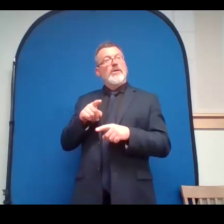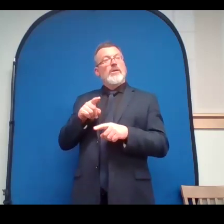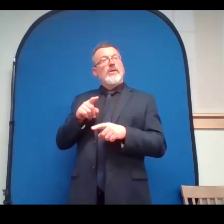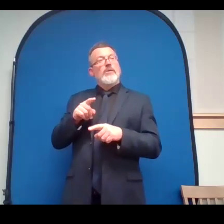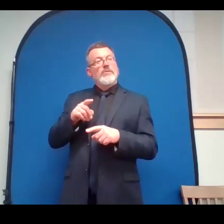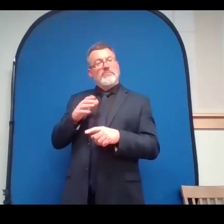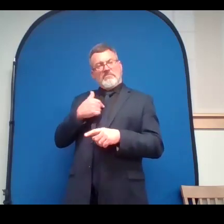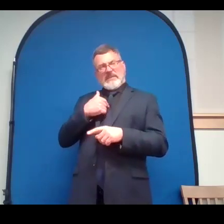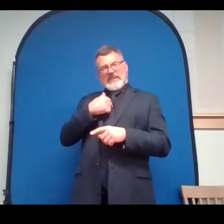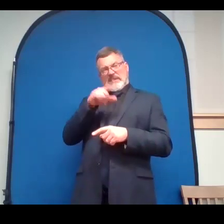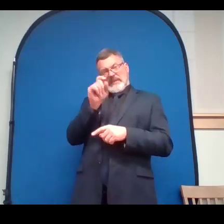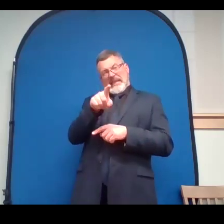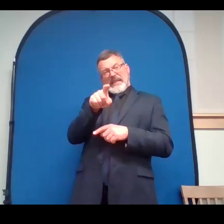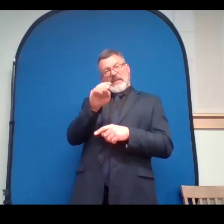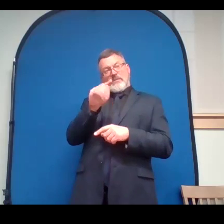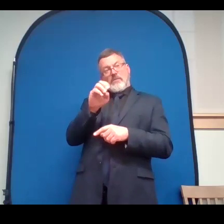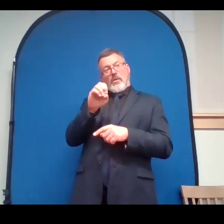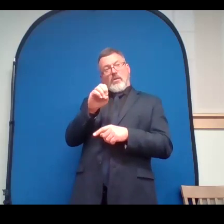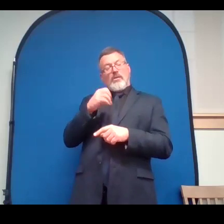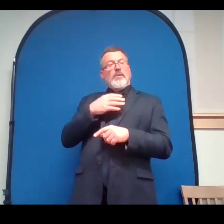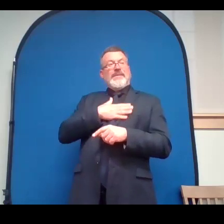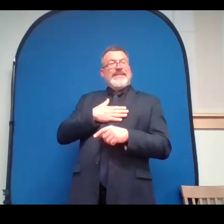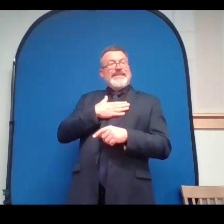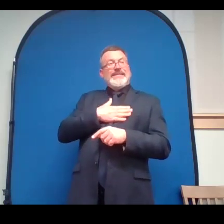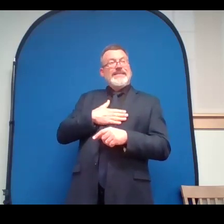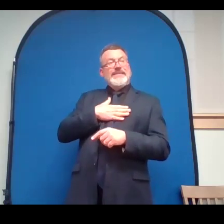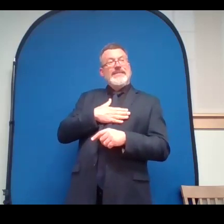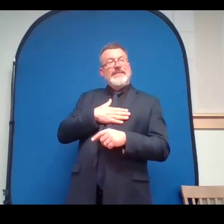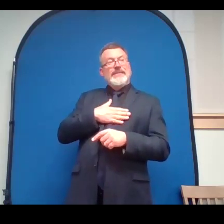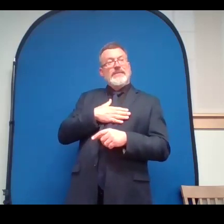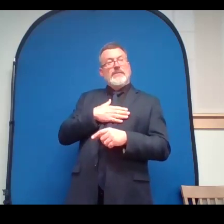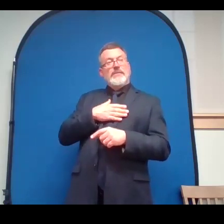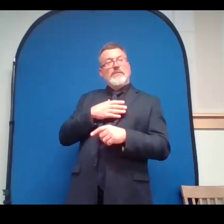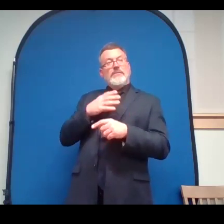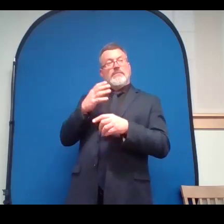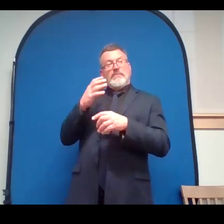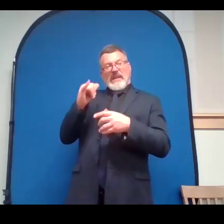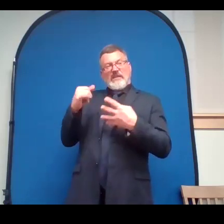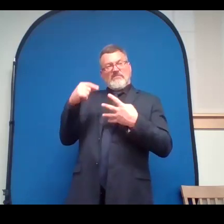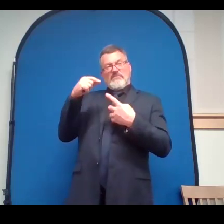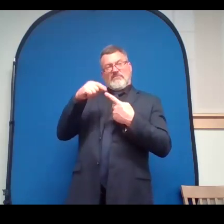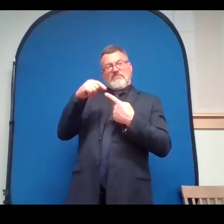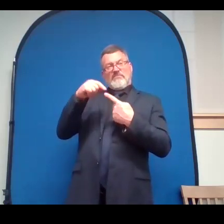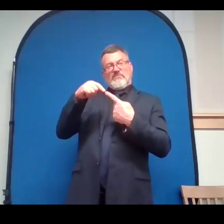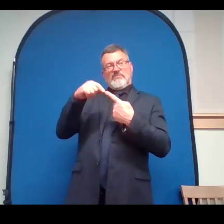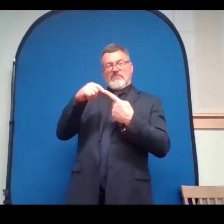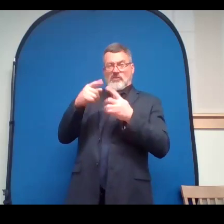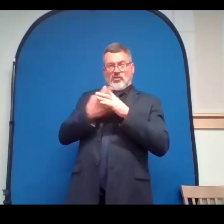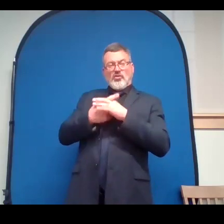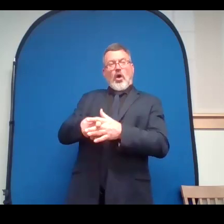on getting check well-being initiated and going through the course of action that